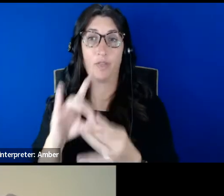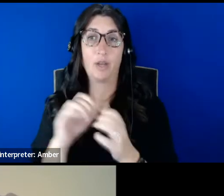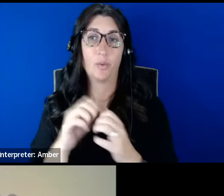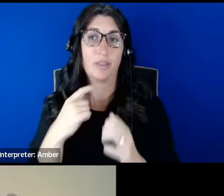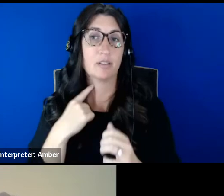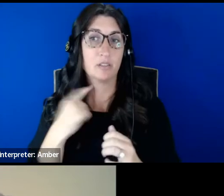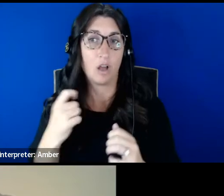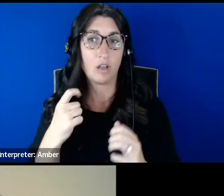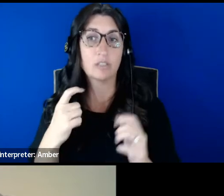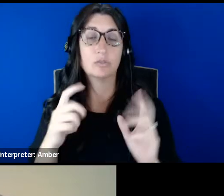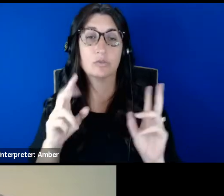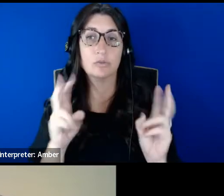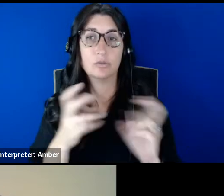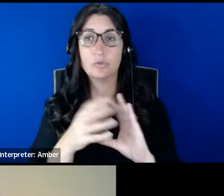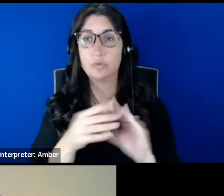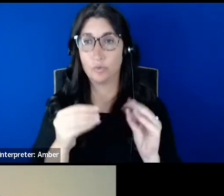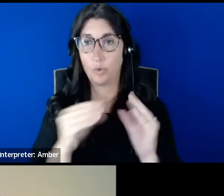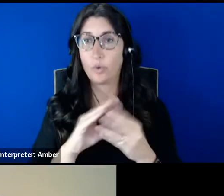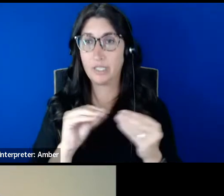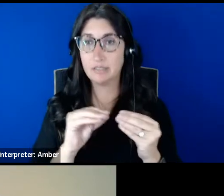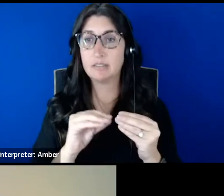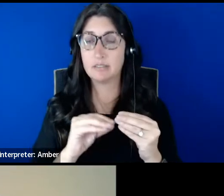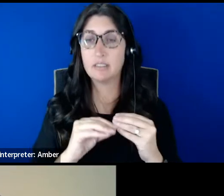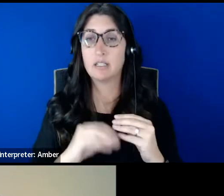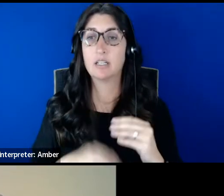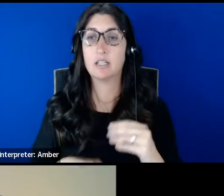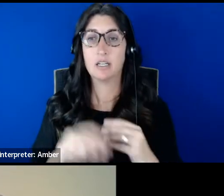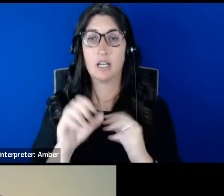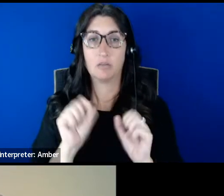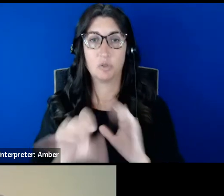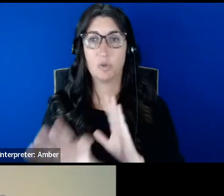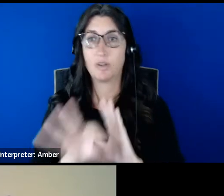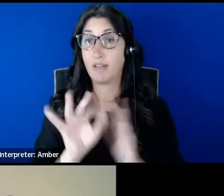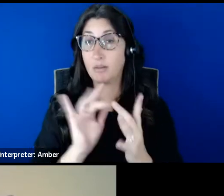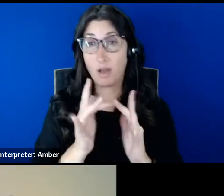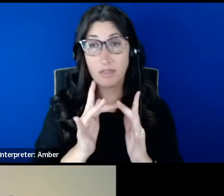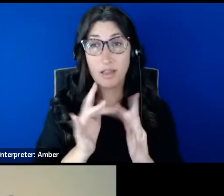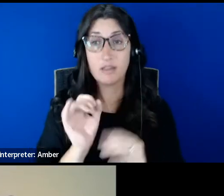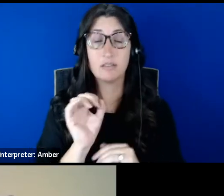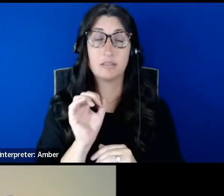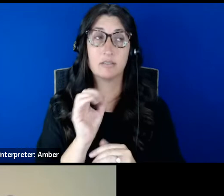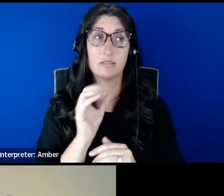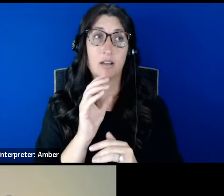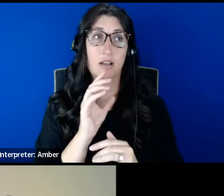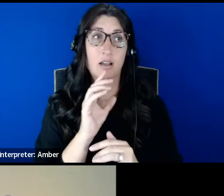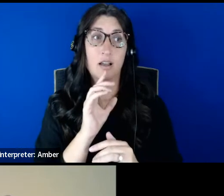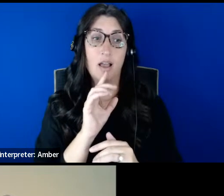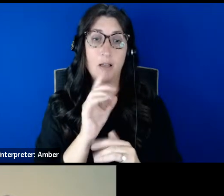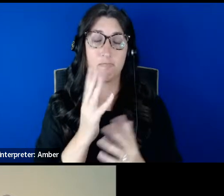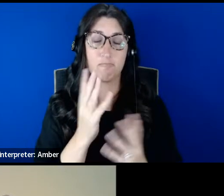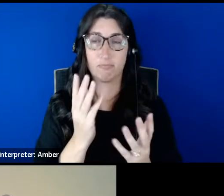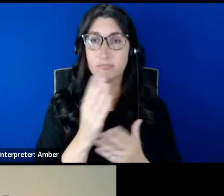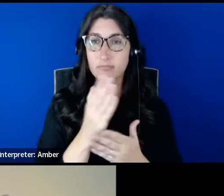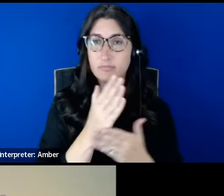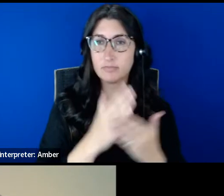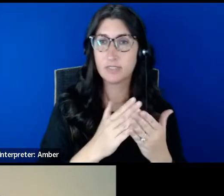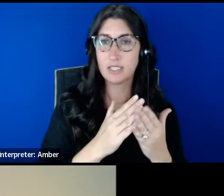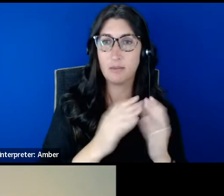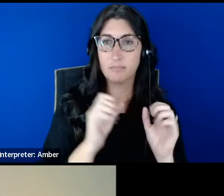stories, and you can get them online. And there are some that you